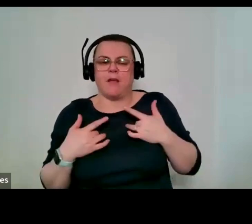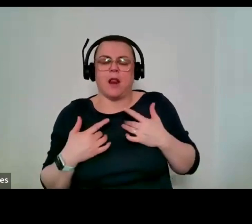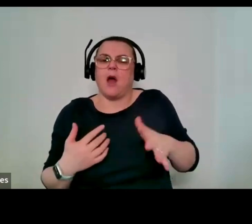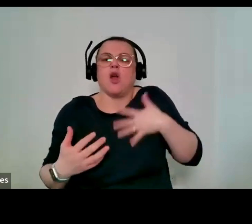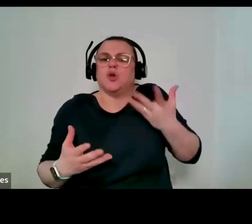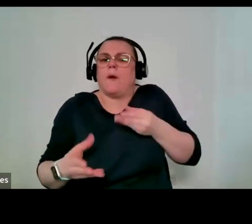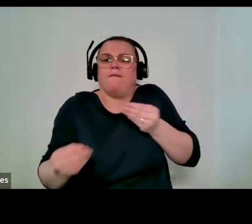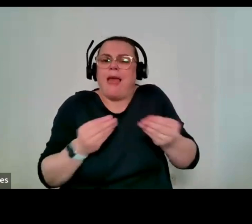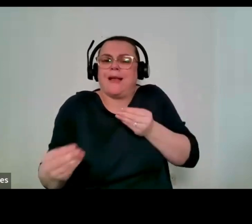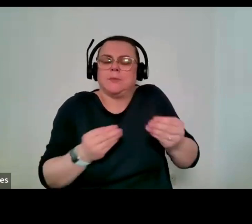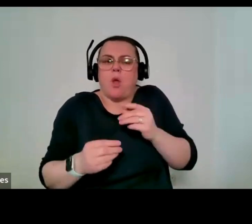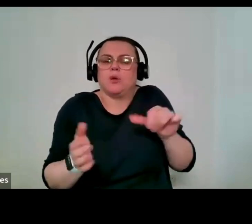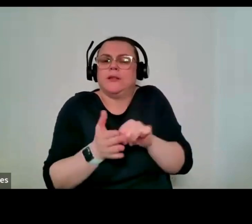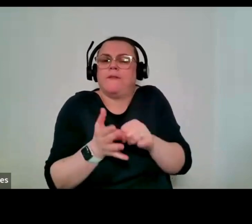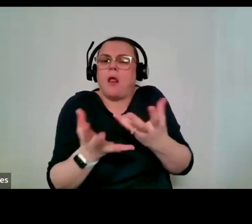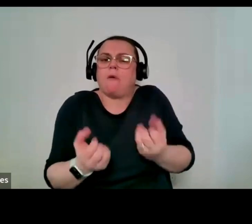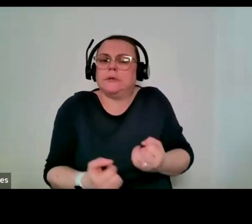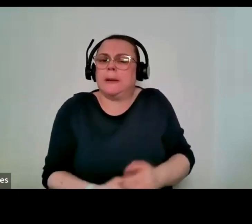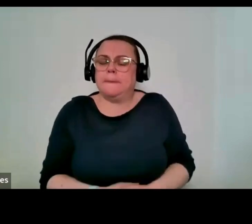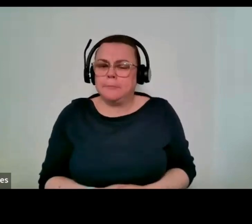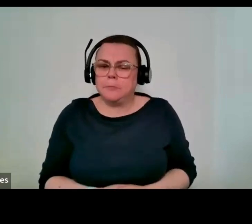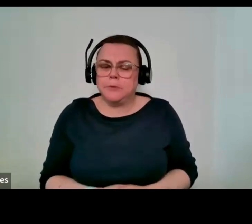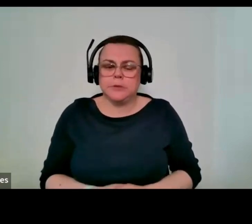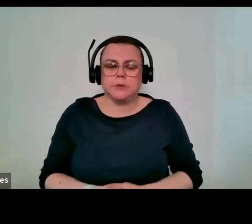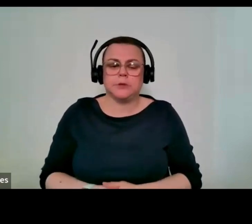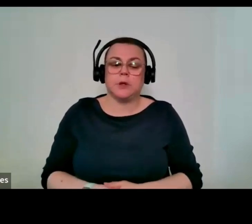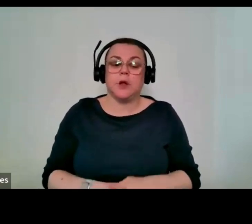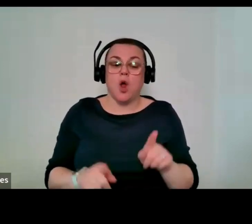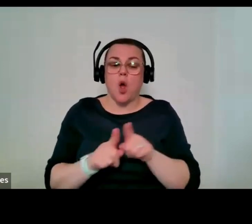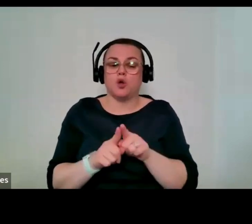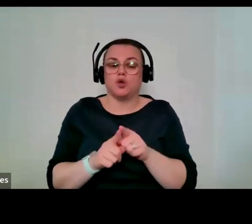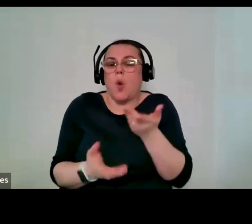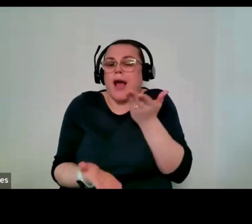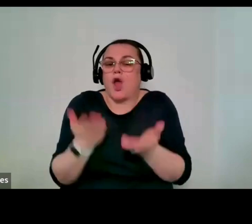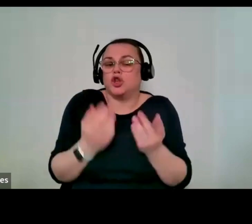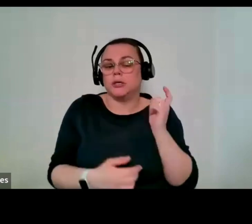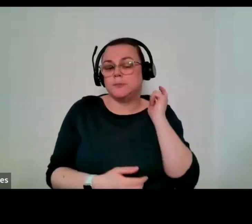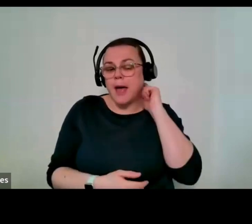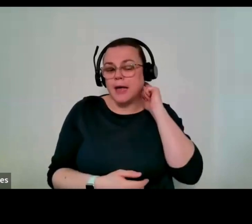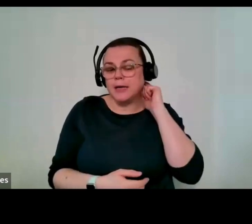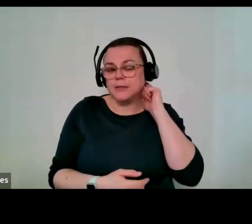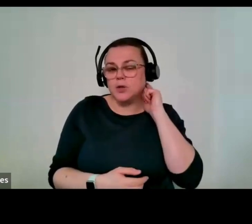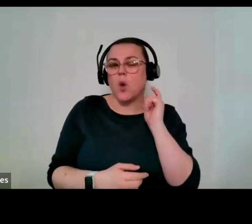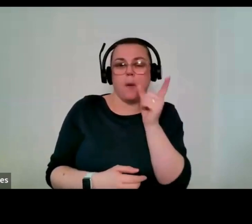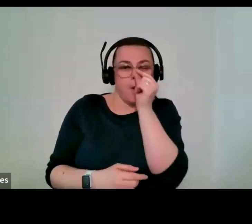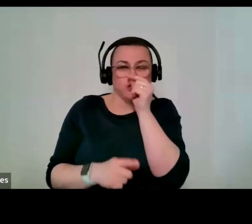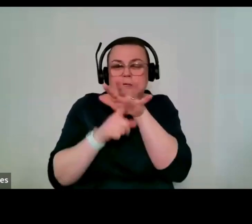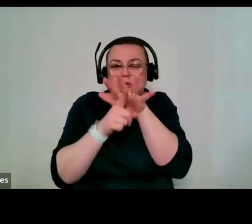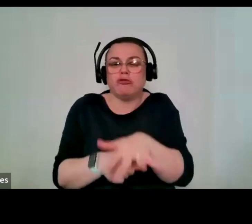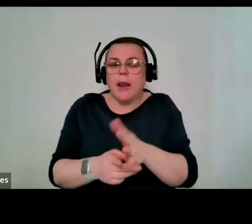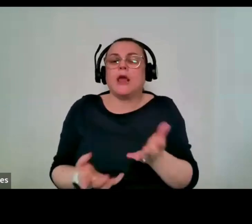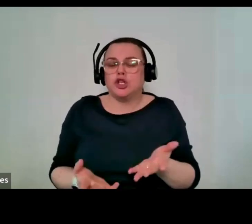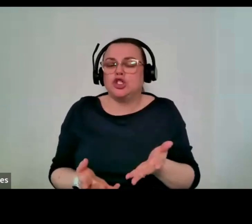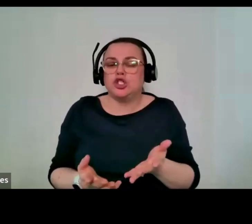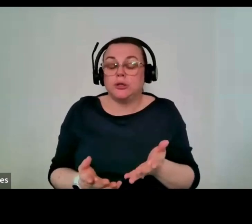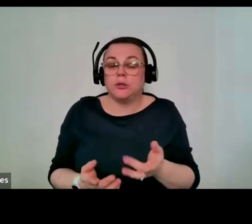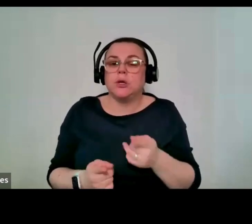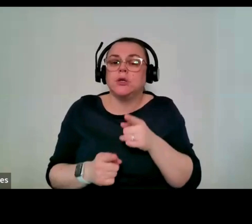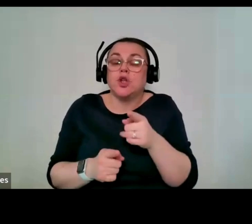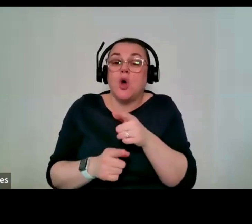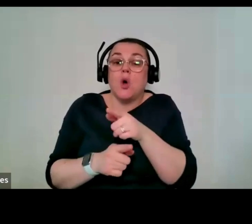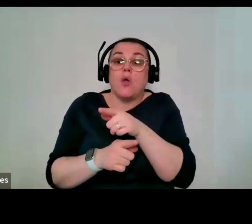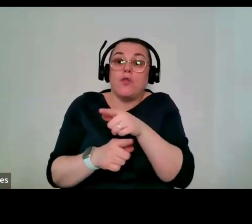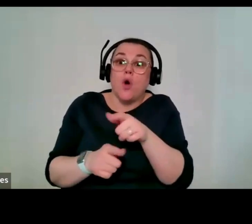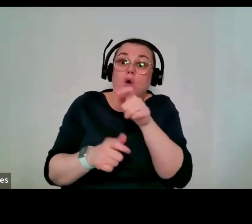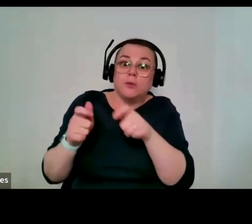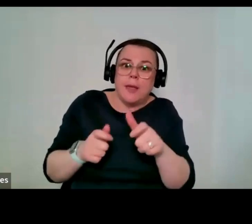flexible. And then finally, unconscious bias and hence discrimination. So people having bias against